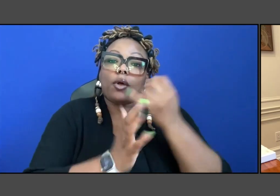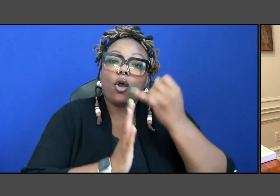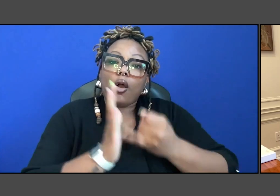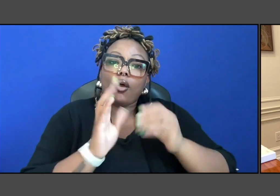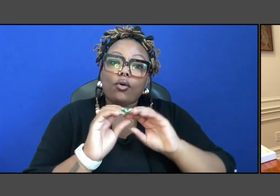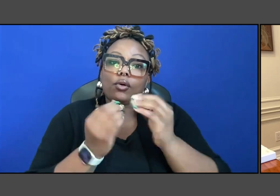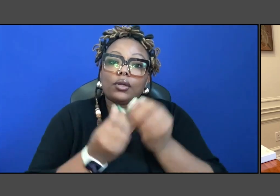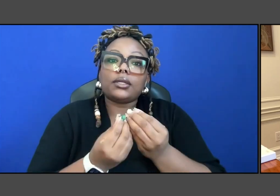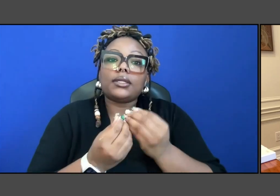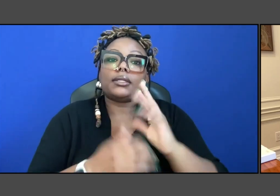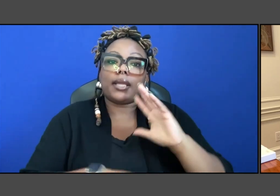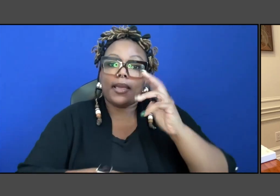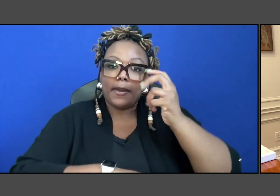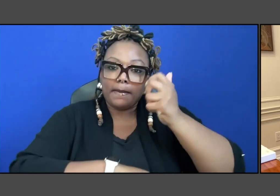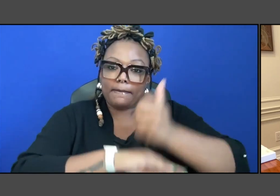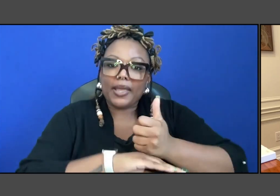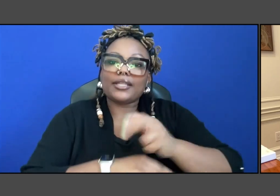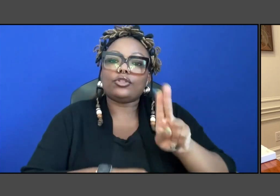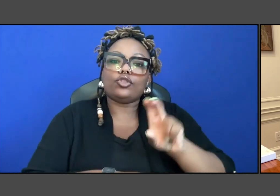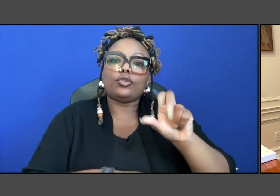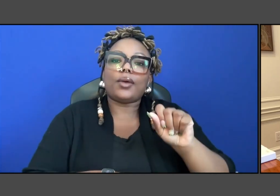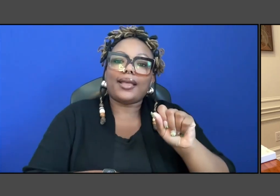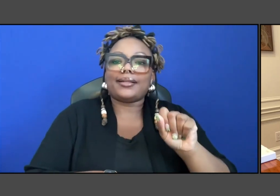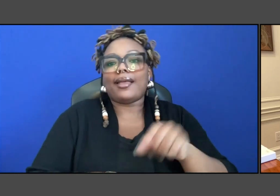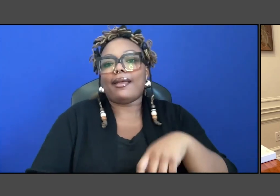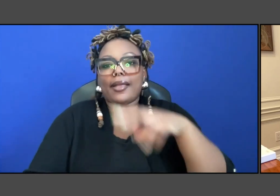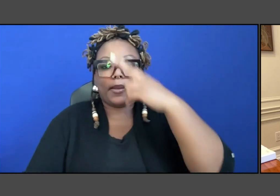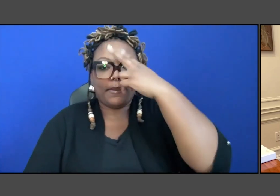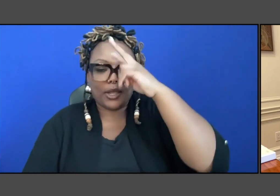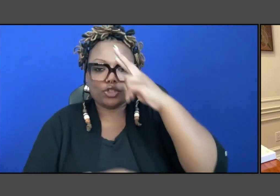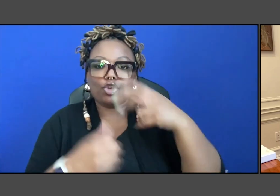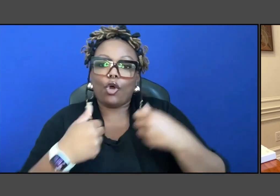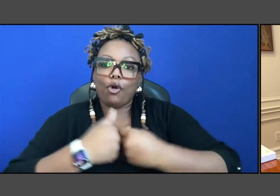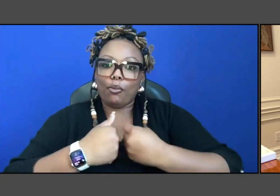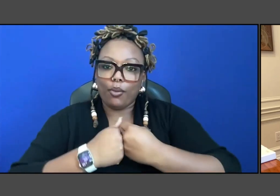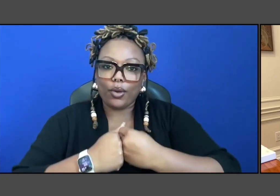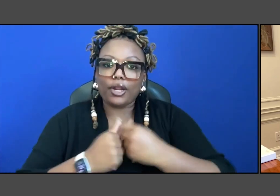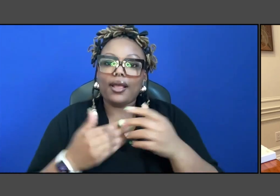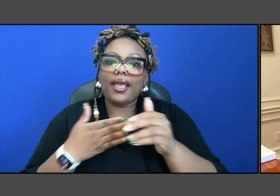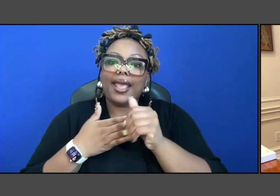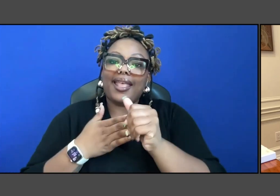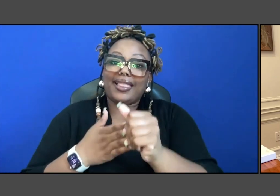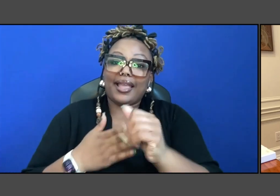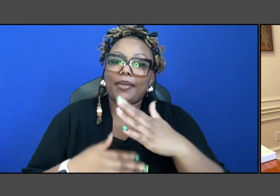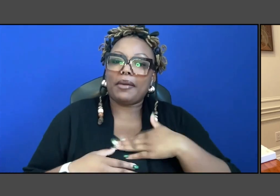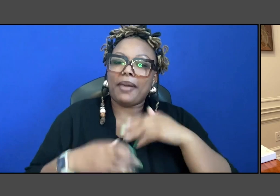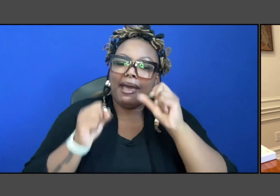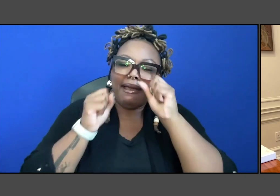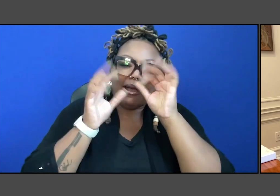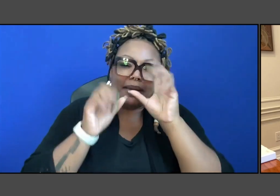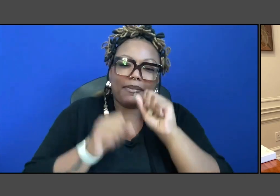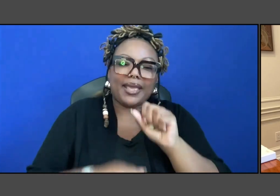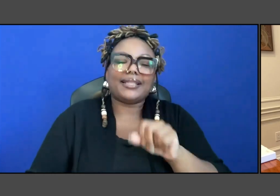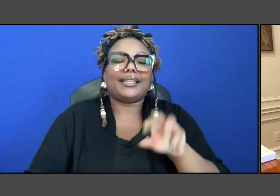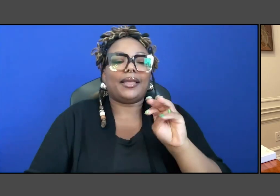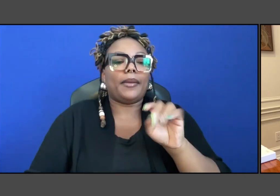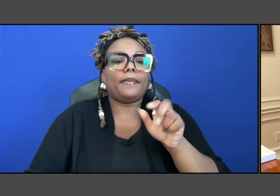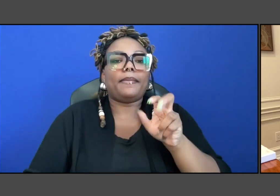based in the U.S.-Mexico borderlands and led by my amazing Mellon colleagues,